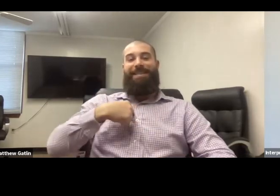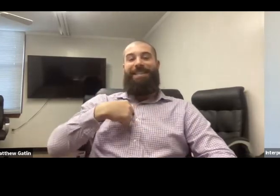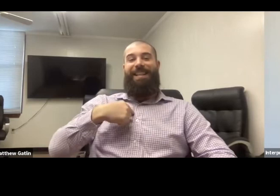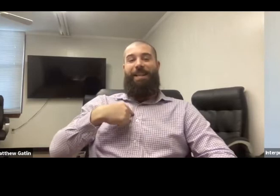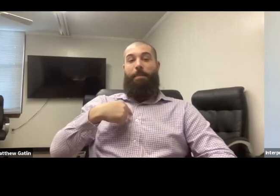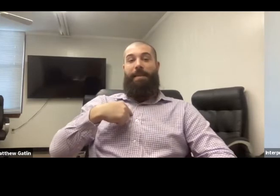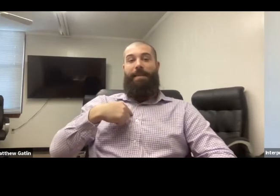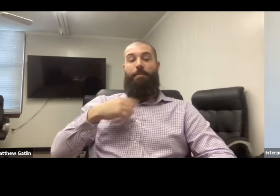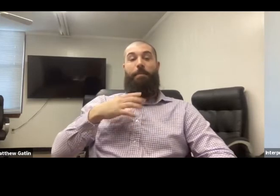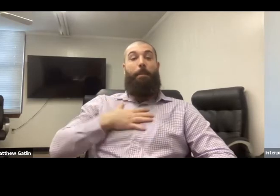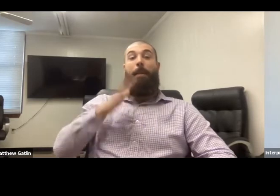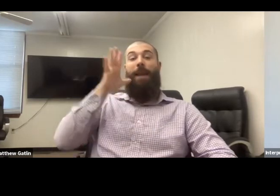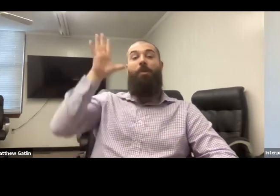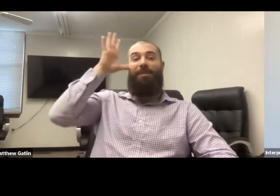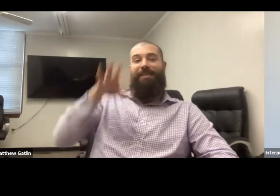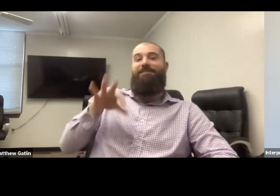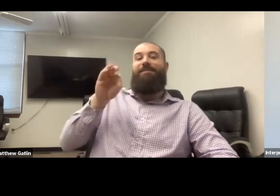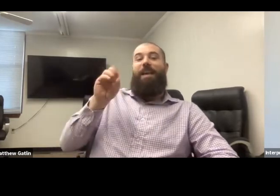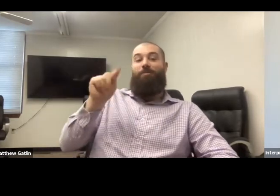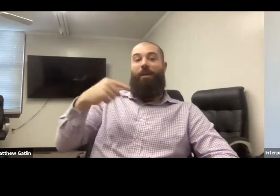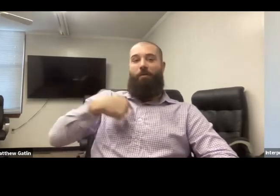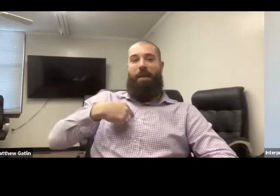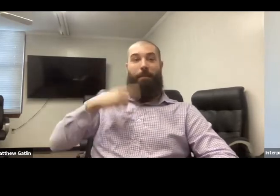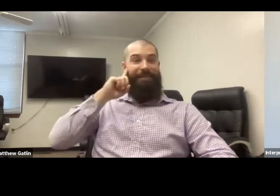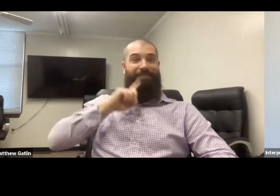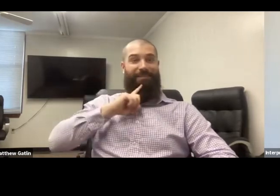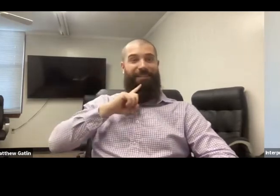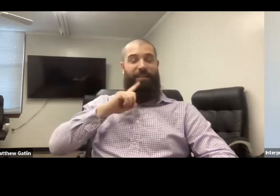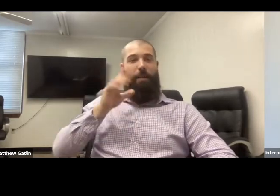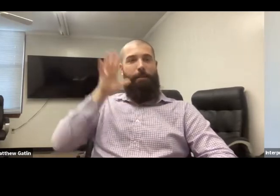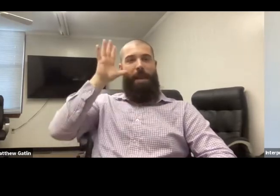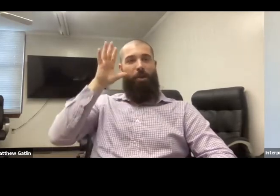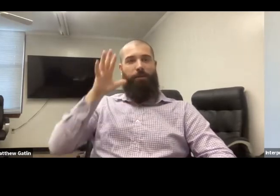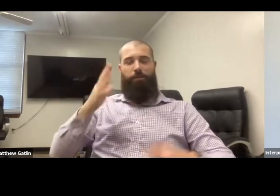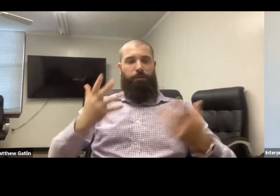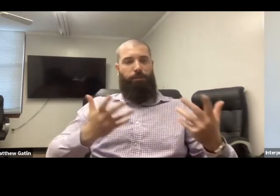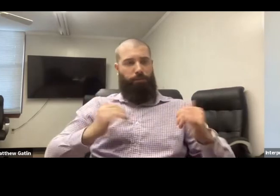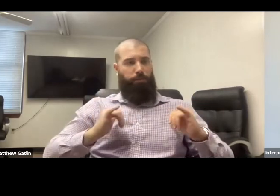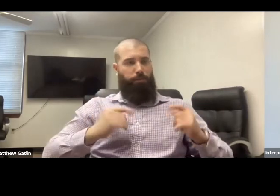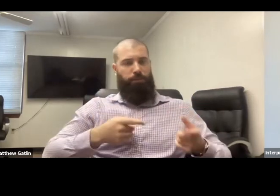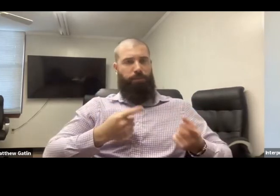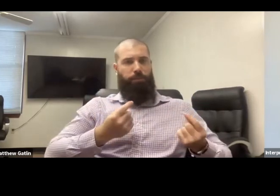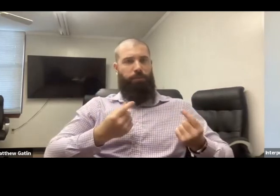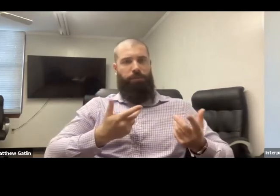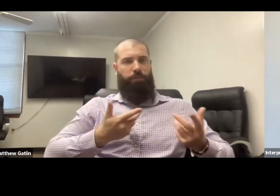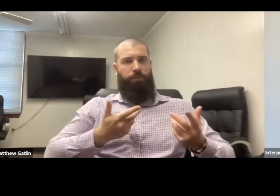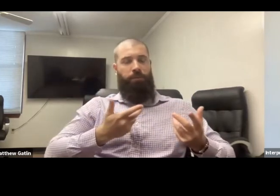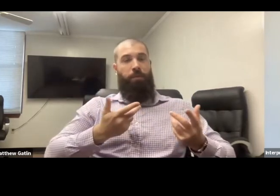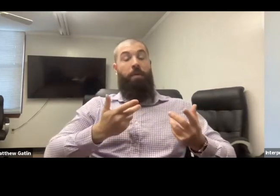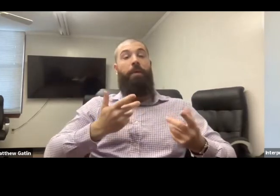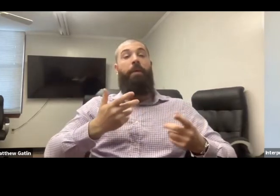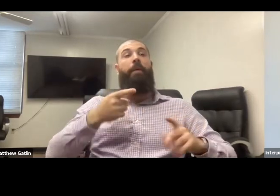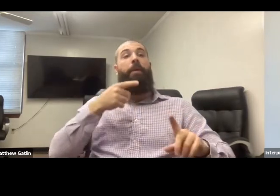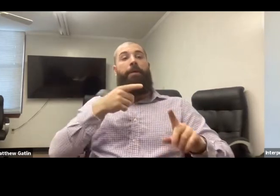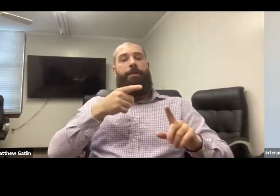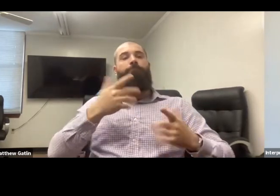Oh, sorry, the interpreter misunderstood. So if my parents found out, when they found out I was deaf, my parents, you know, they didn't know what